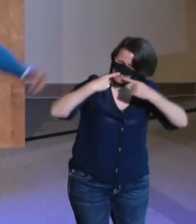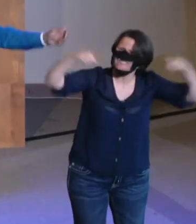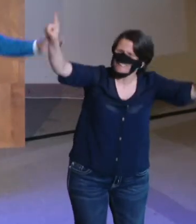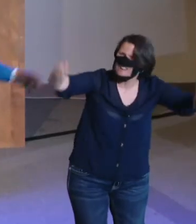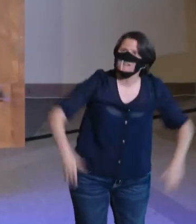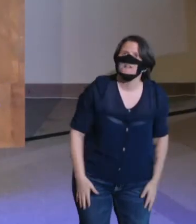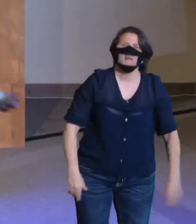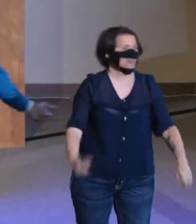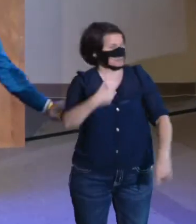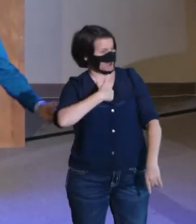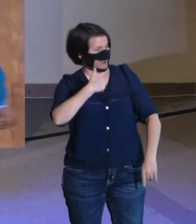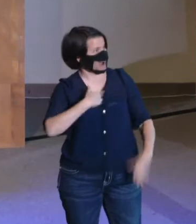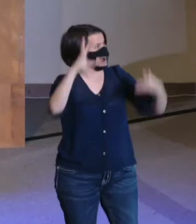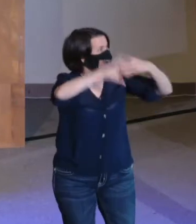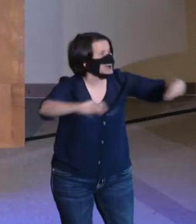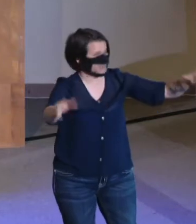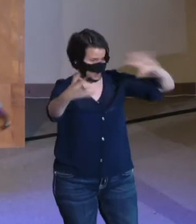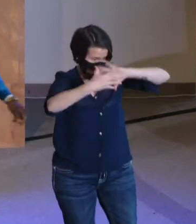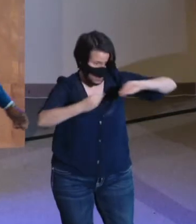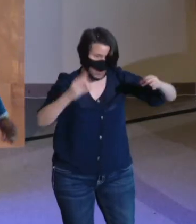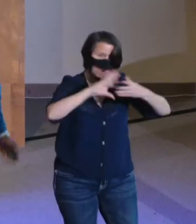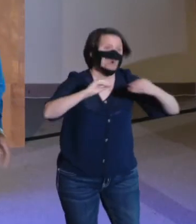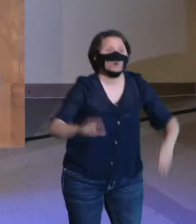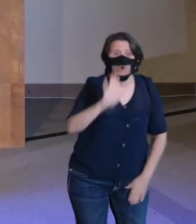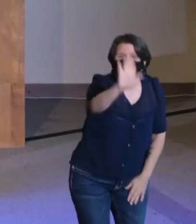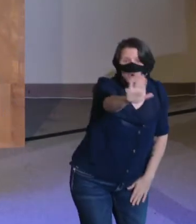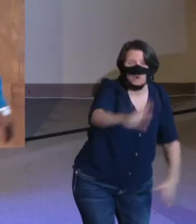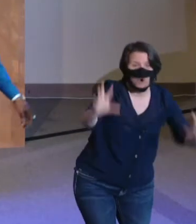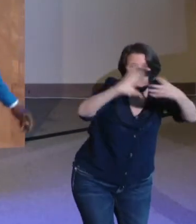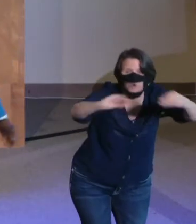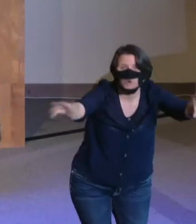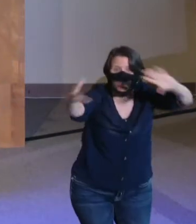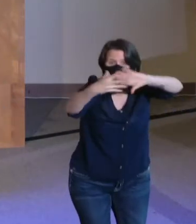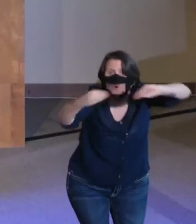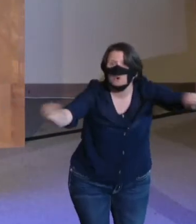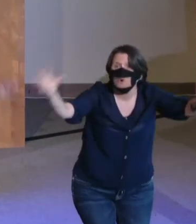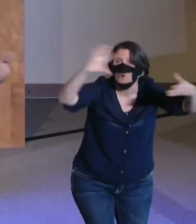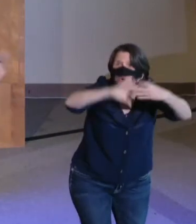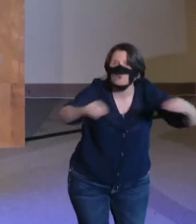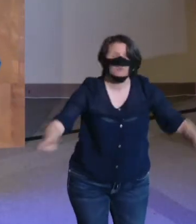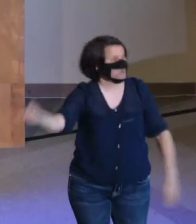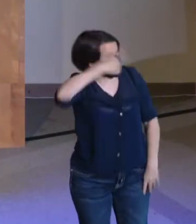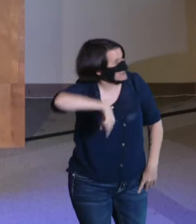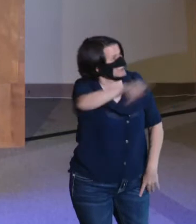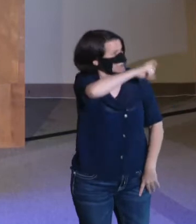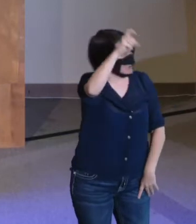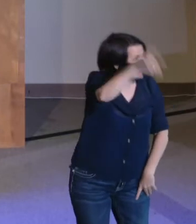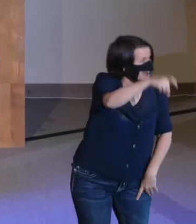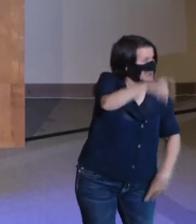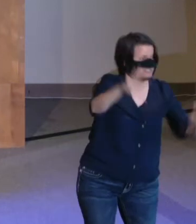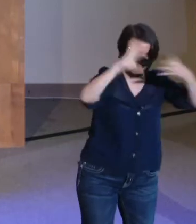say, can't nobody tell it like me. Can't nobody say it like me. You don't know the story